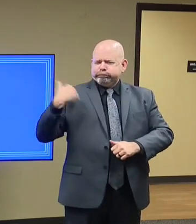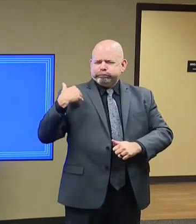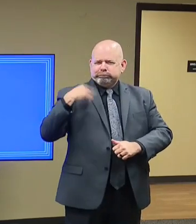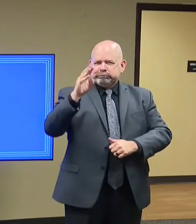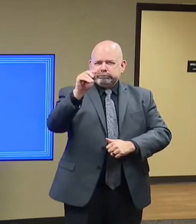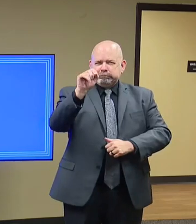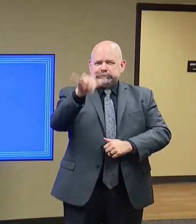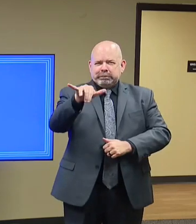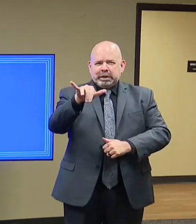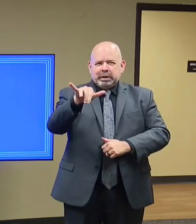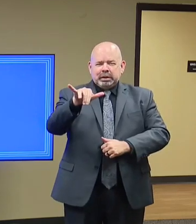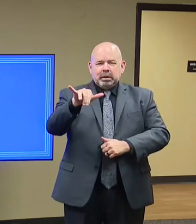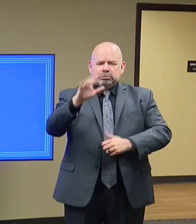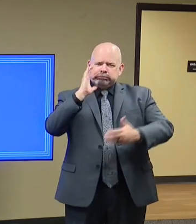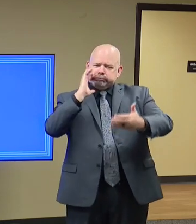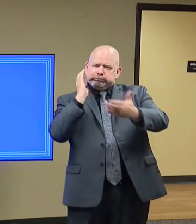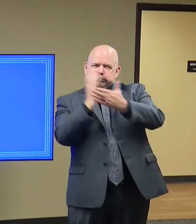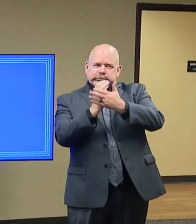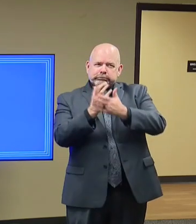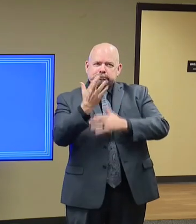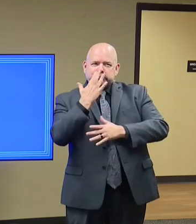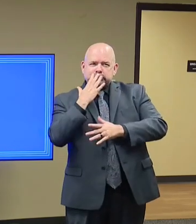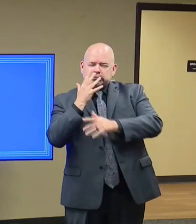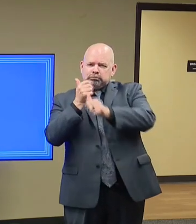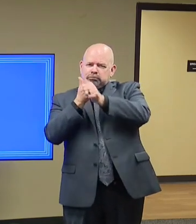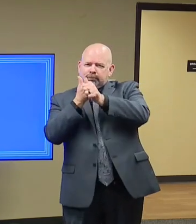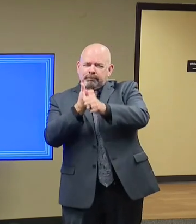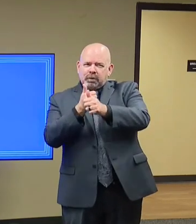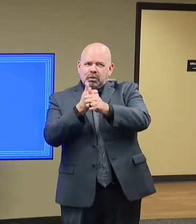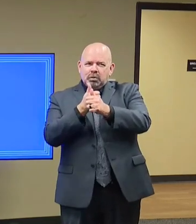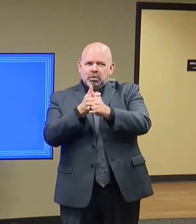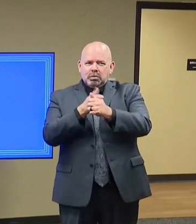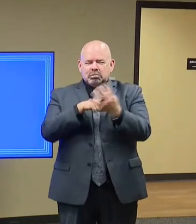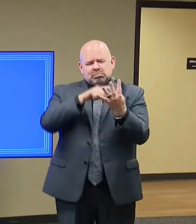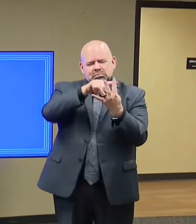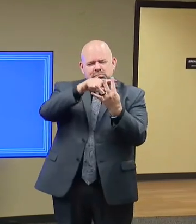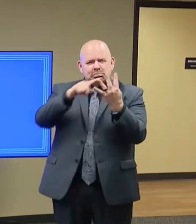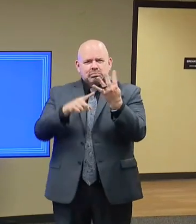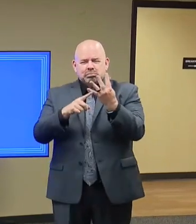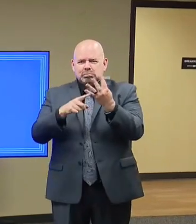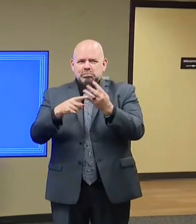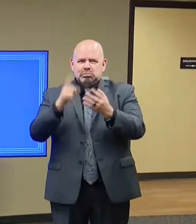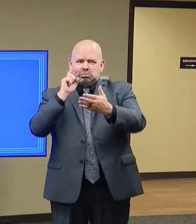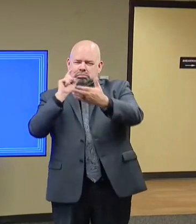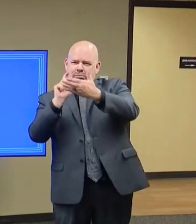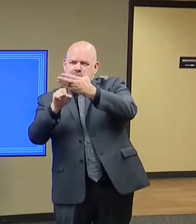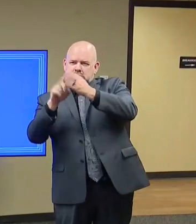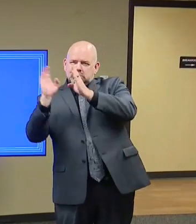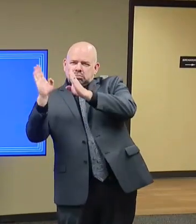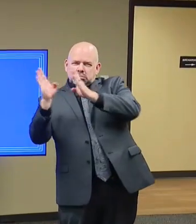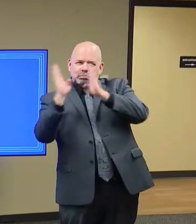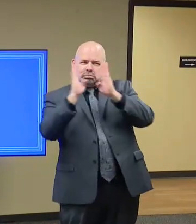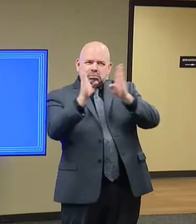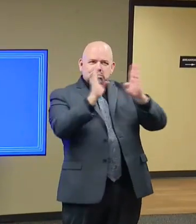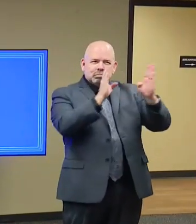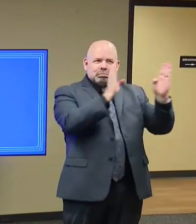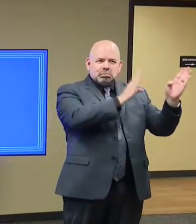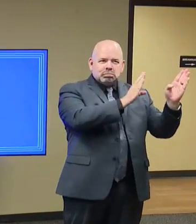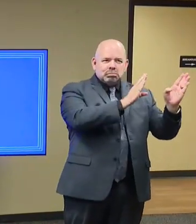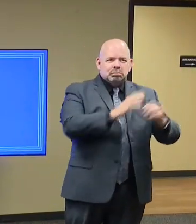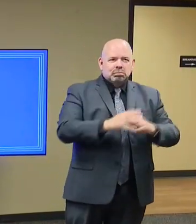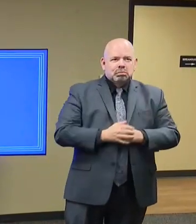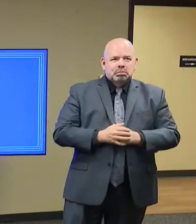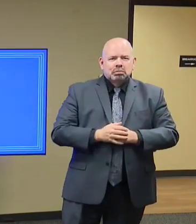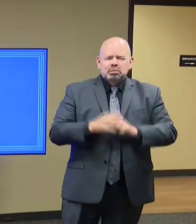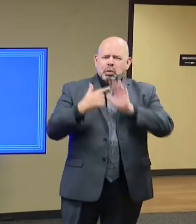health guidance for the public and color-coded risk chart. The document and the metrics were created by